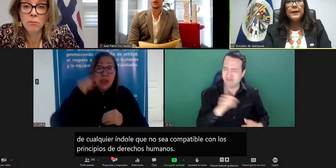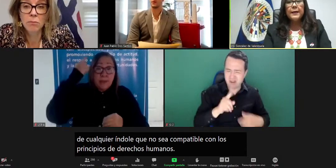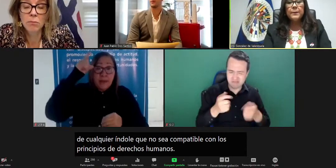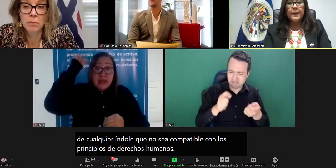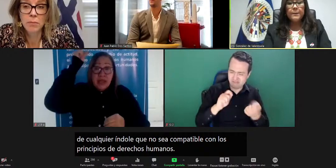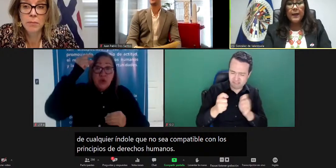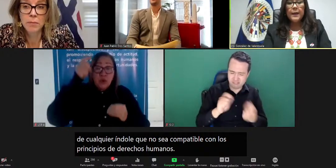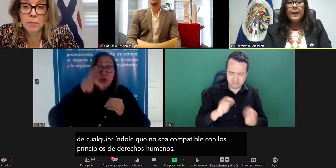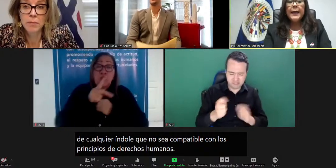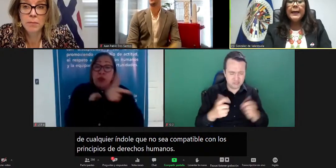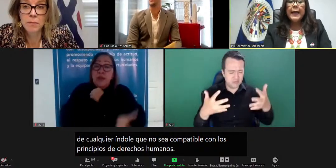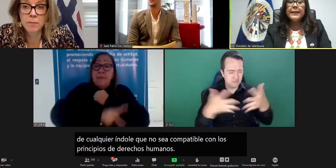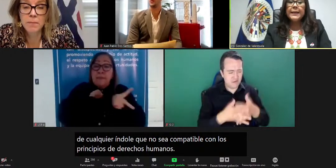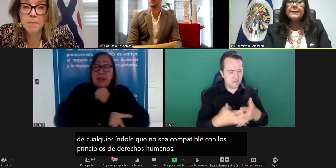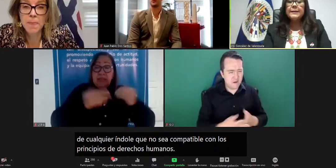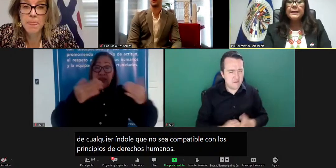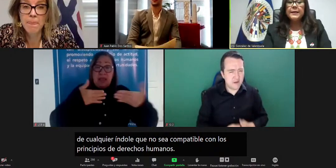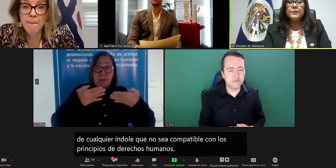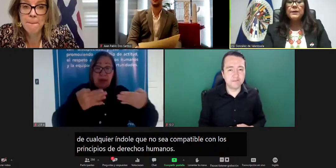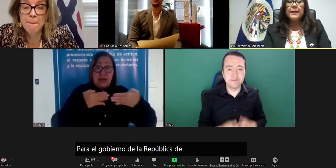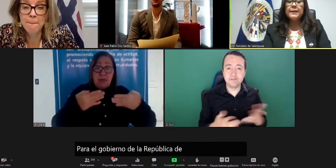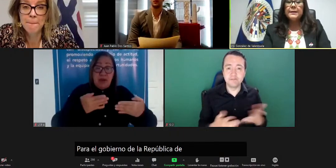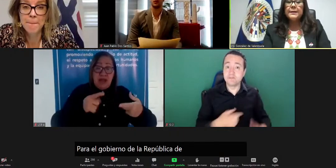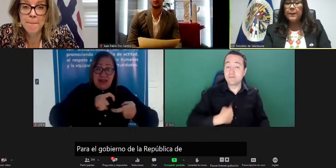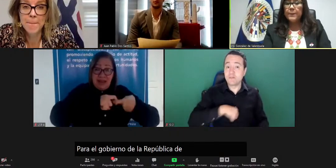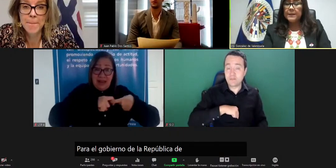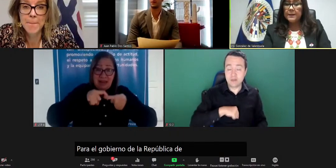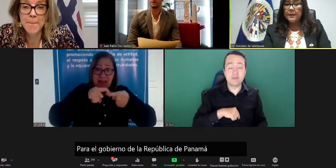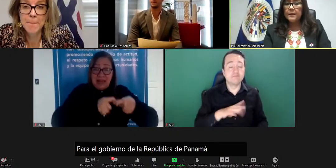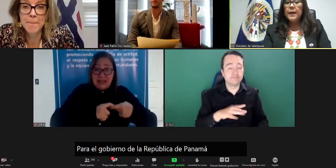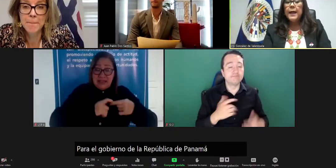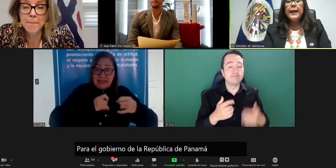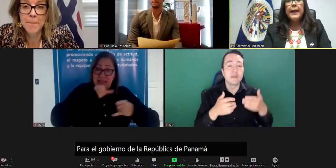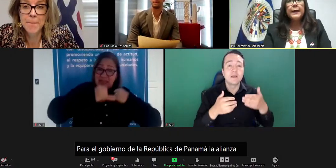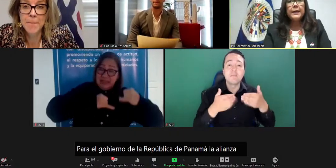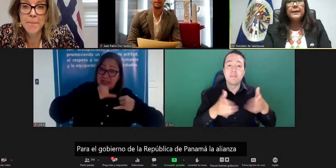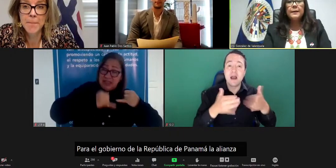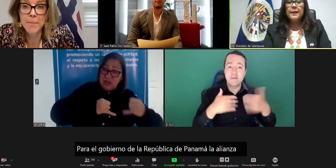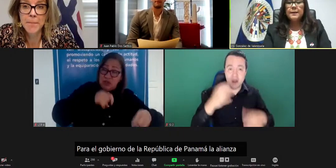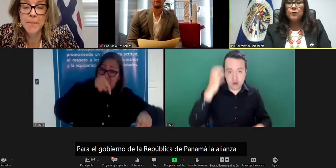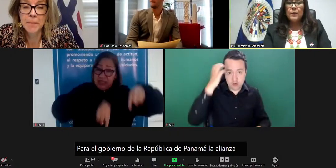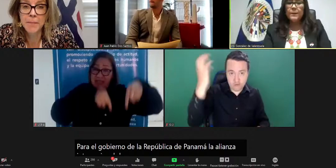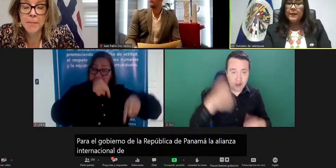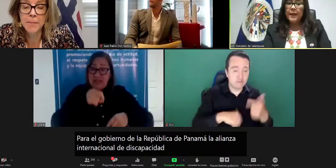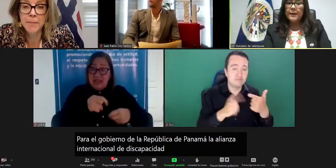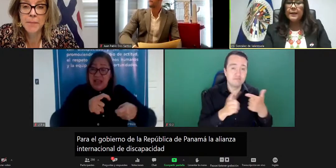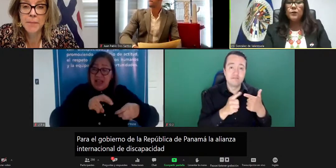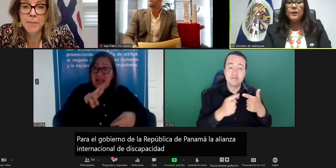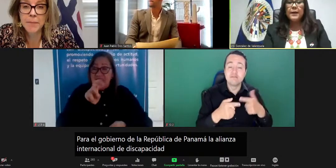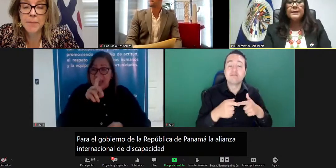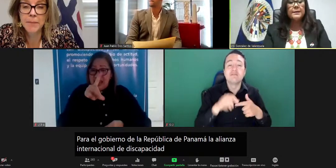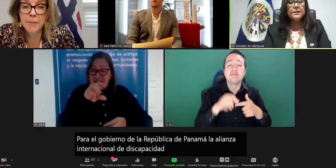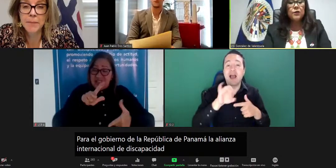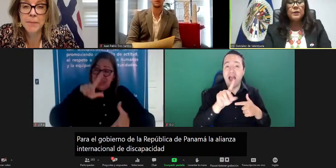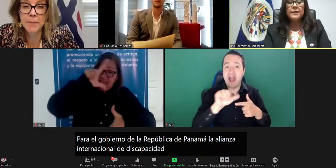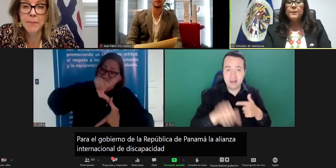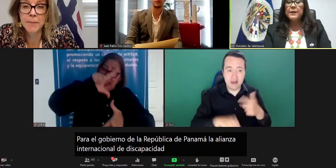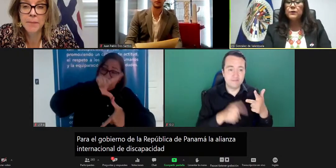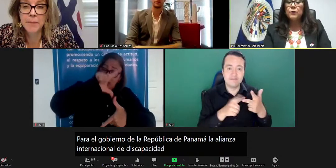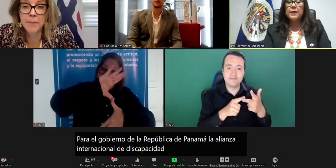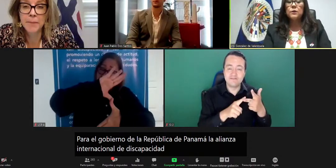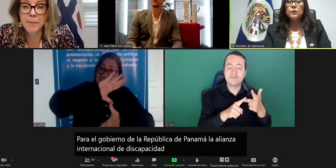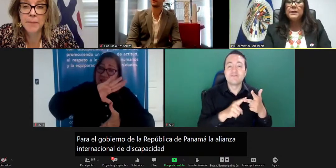rights for the government of the republic of panama the international alliance of persons with